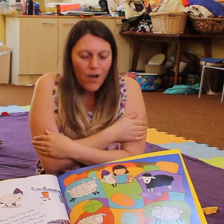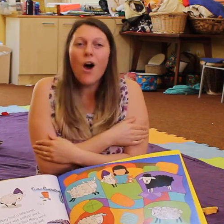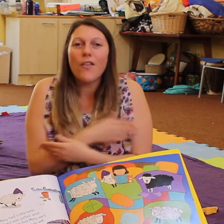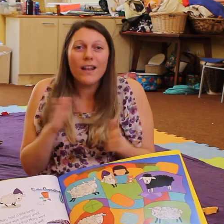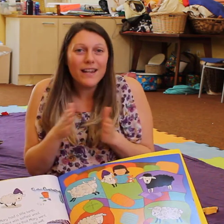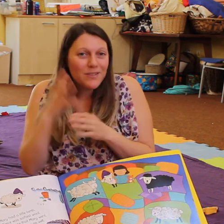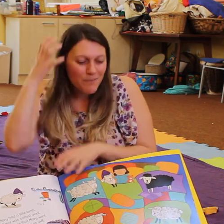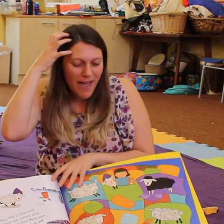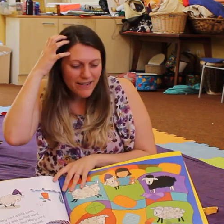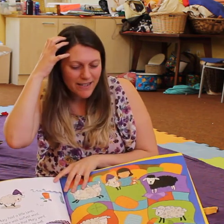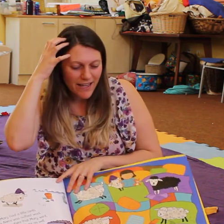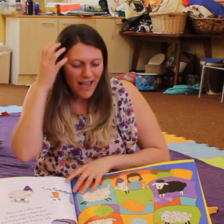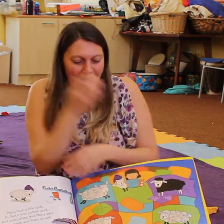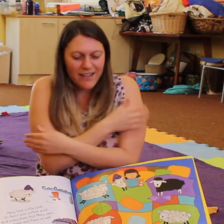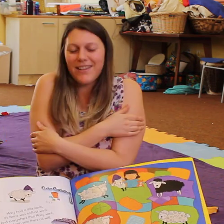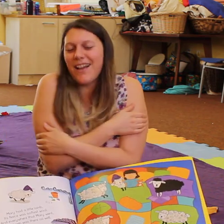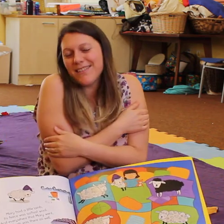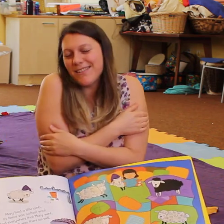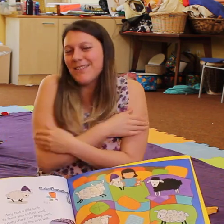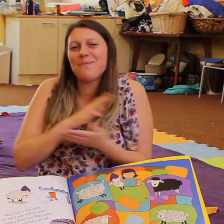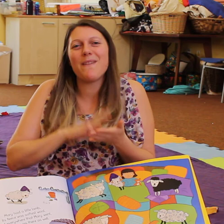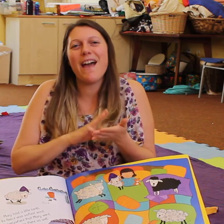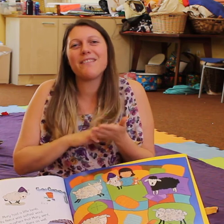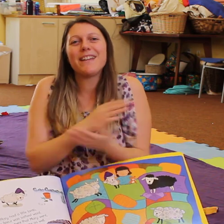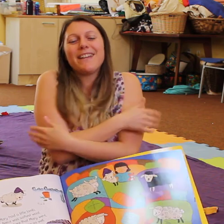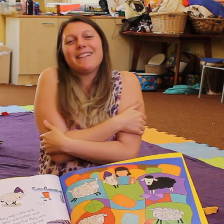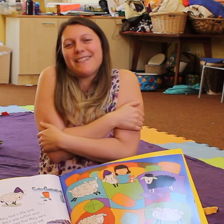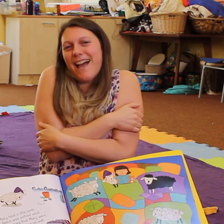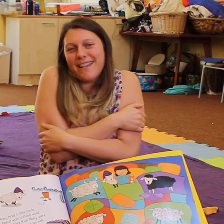up on the little bed and cuddled Mary tight.